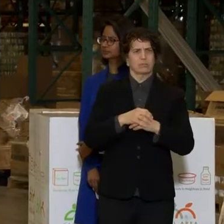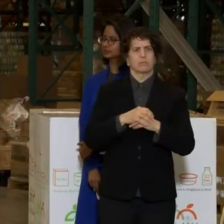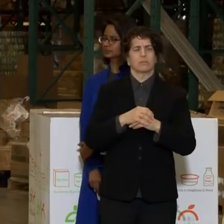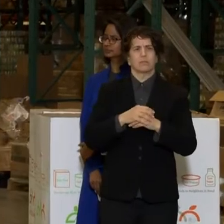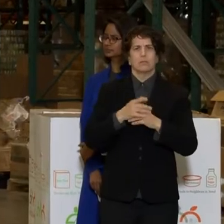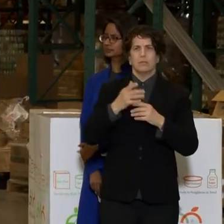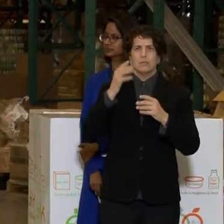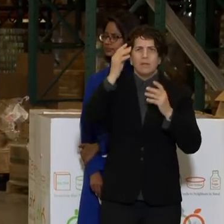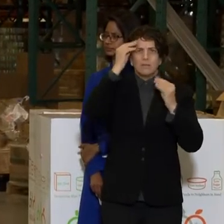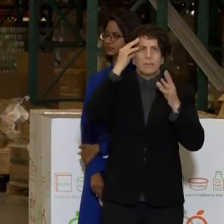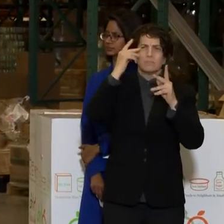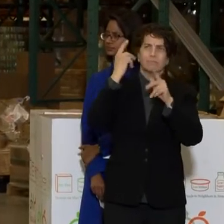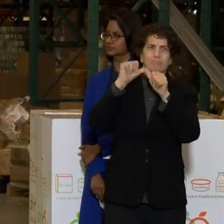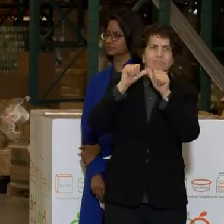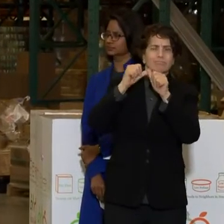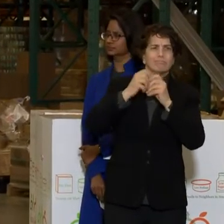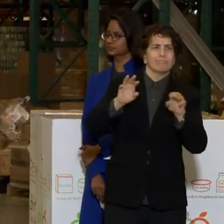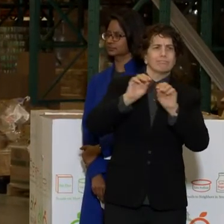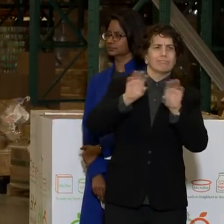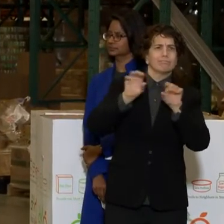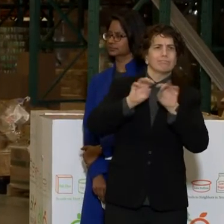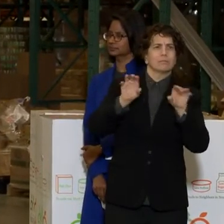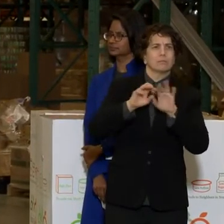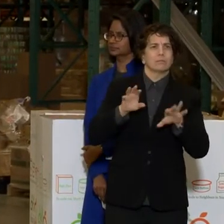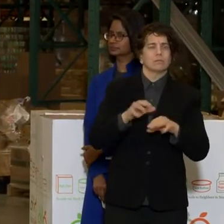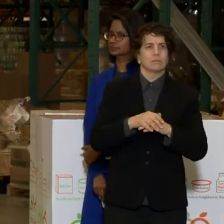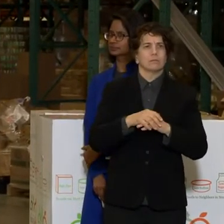for example, of February benefits. They